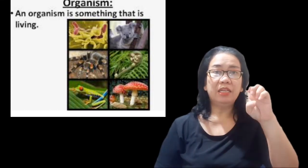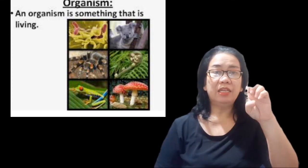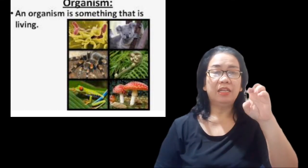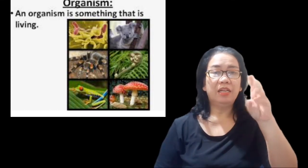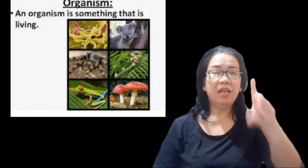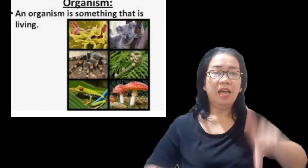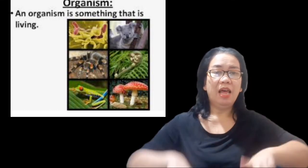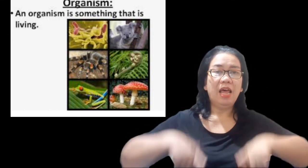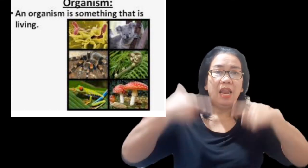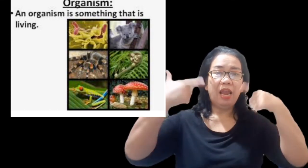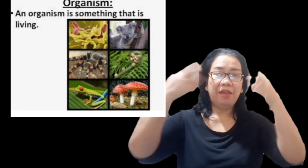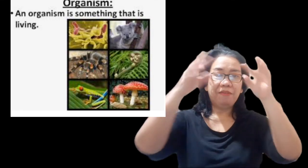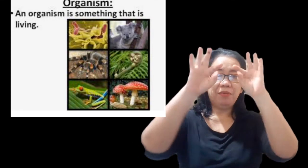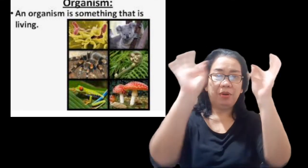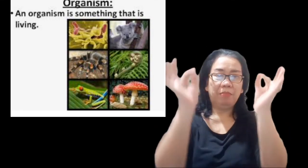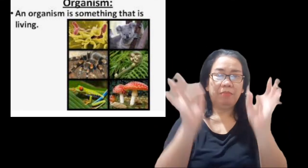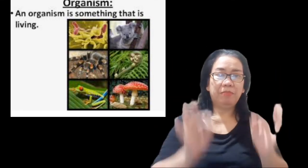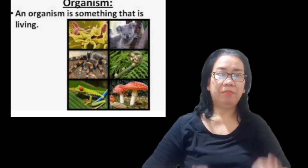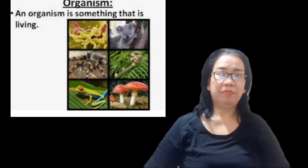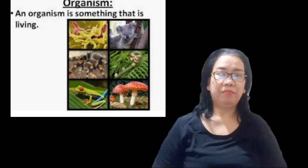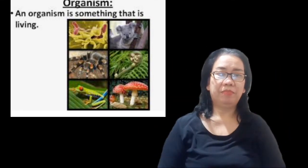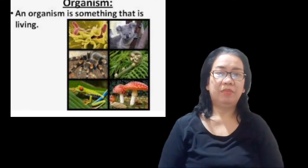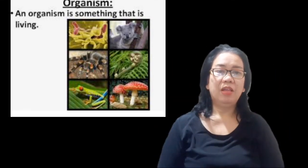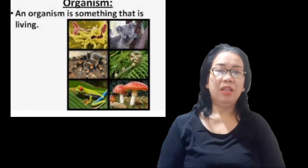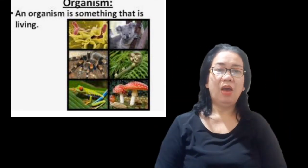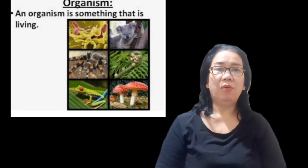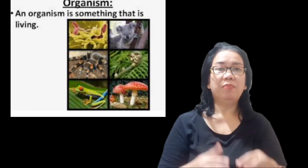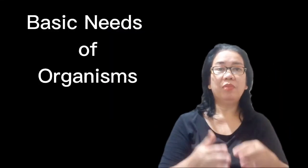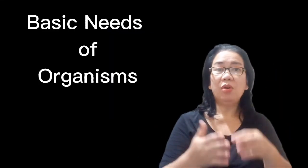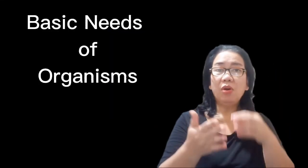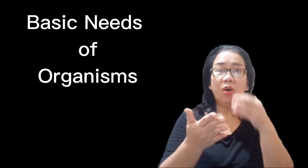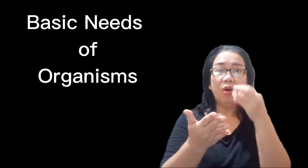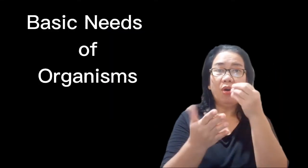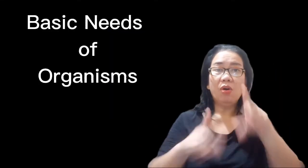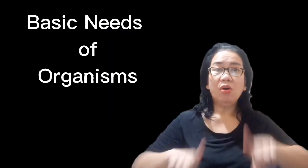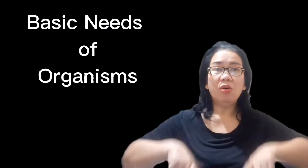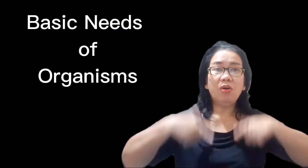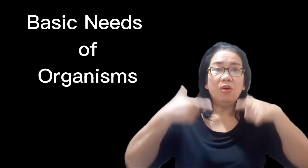single-celled life form. Now,